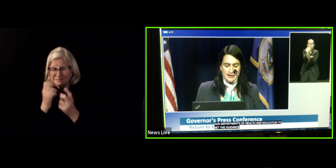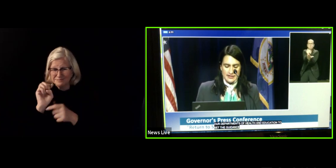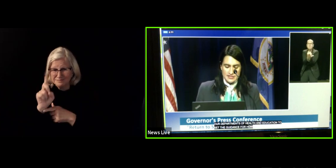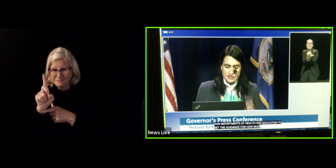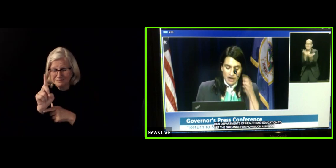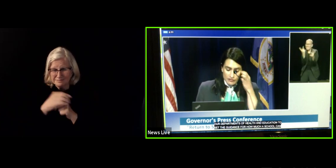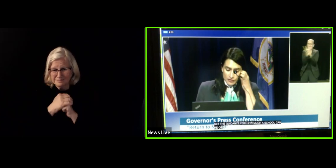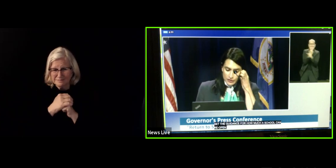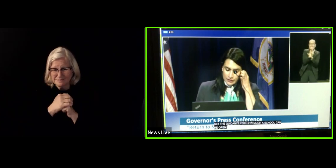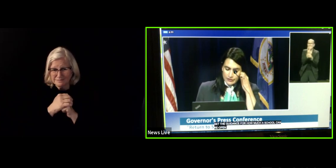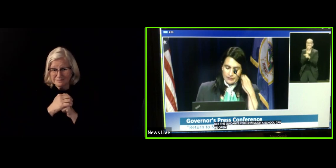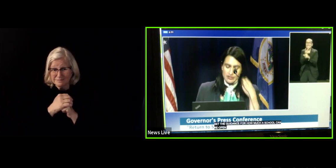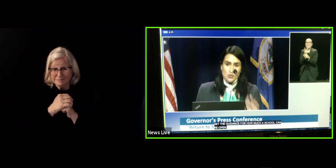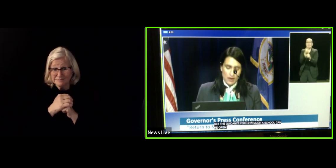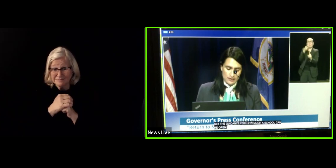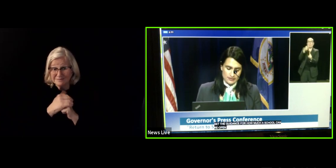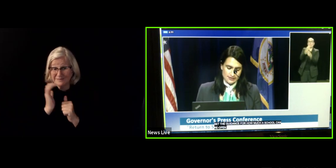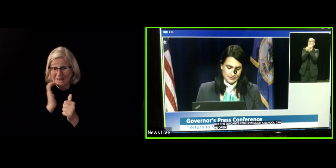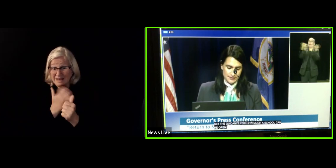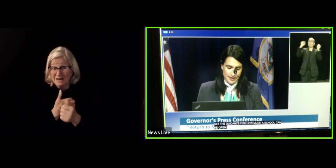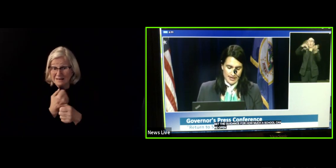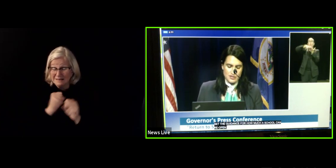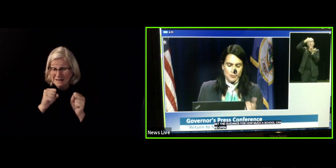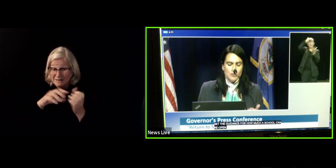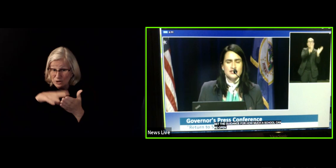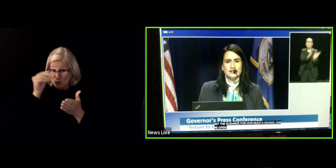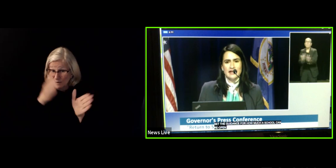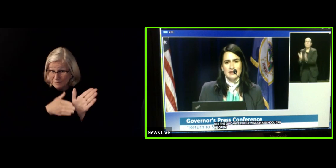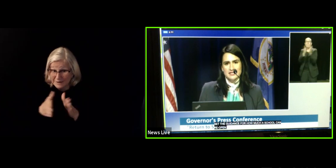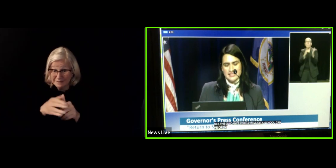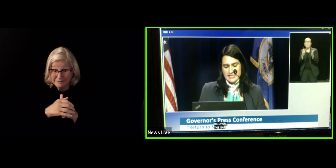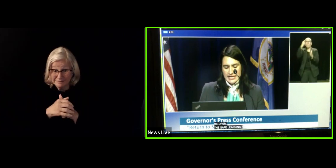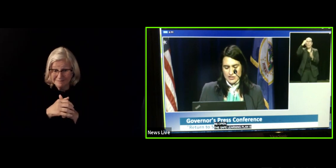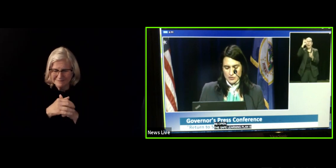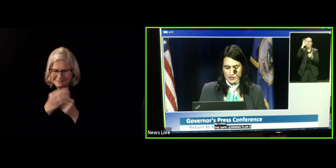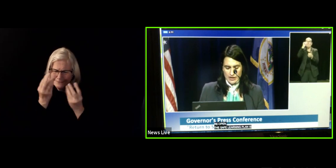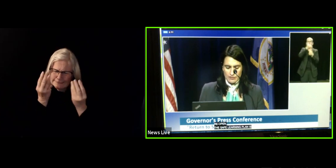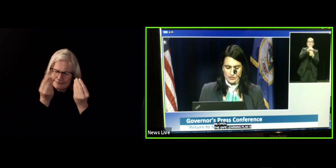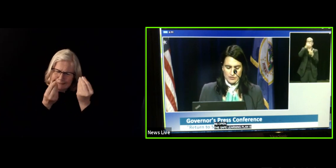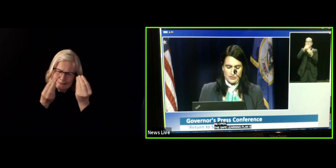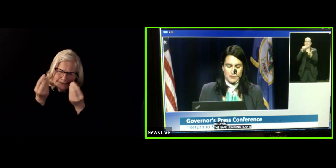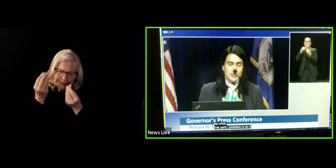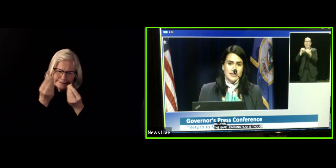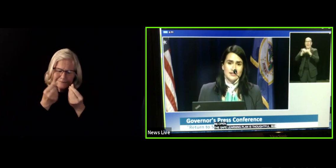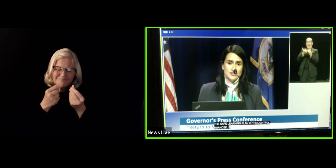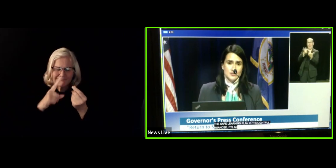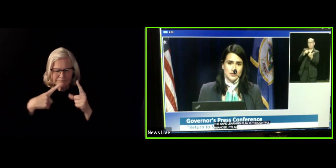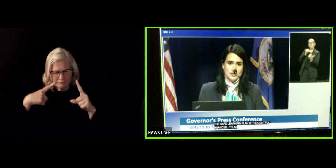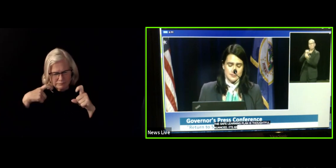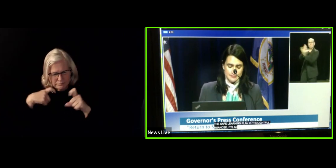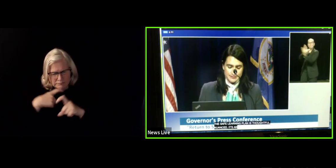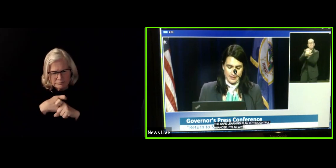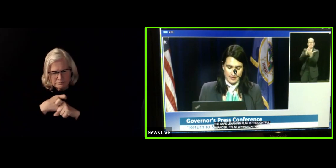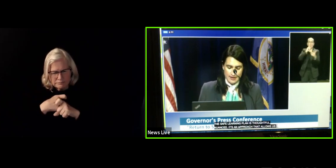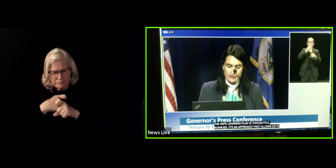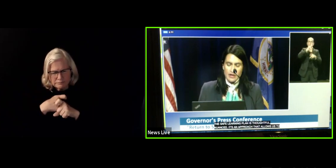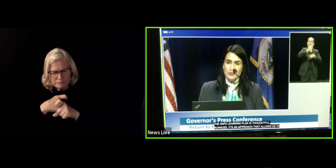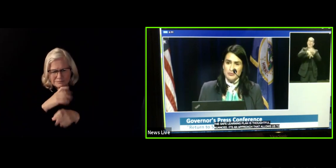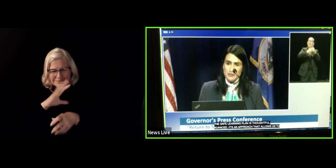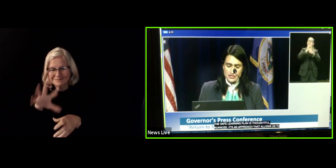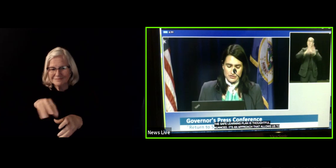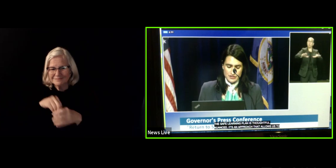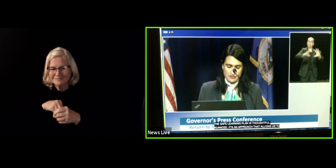Plan is thoughtful, nuanced. It's an approach that allows us to take into account those competing concerns,